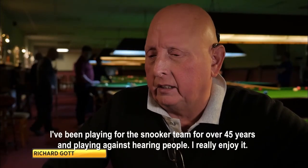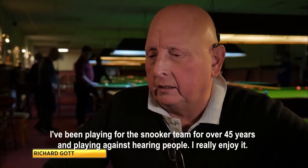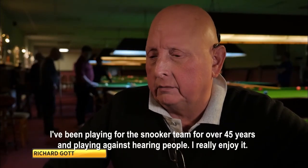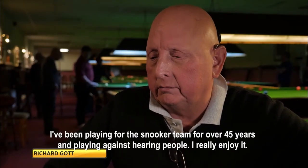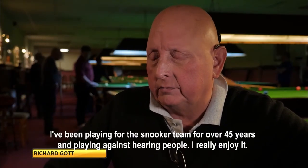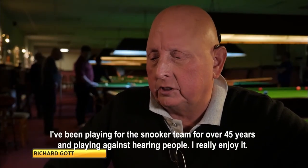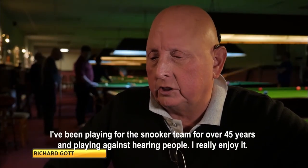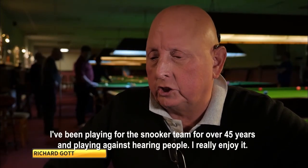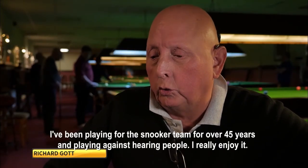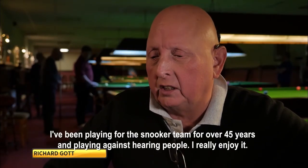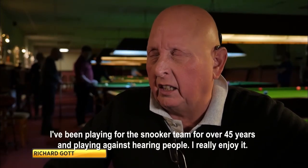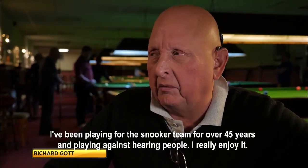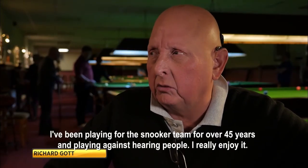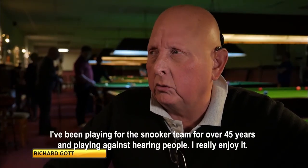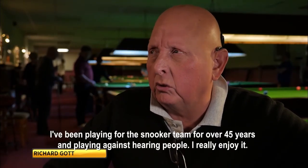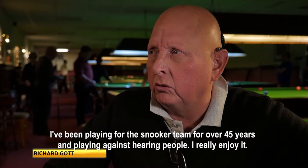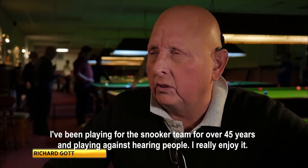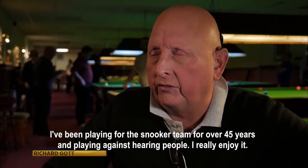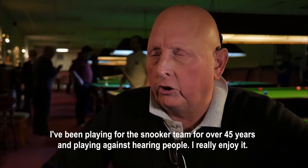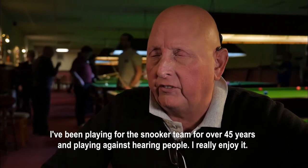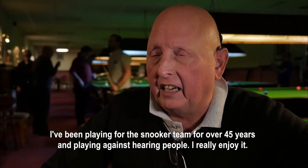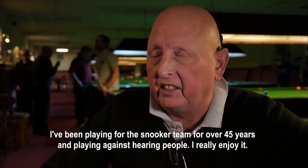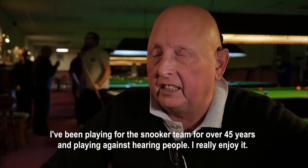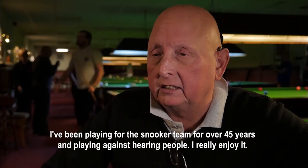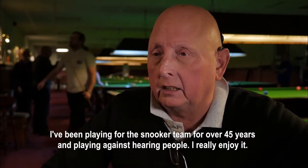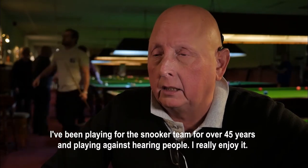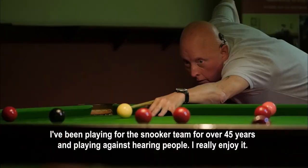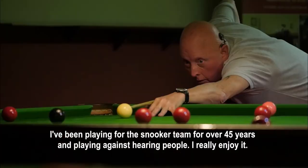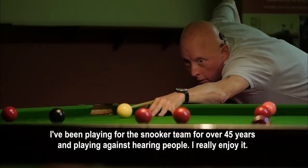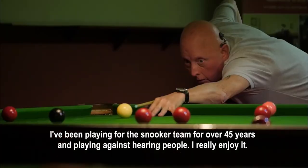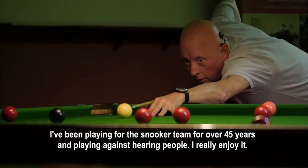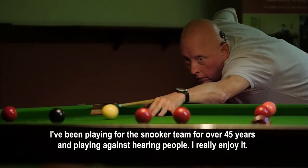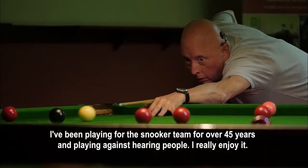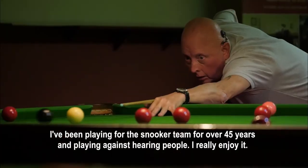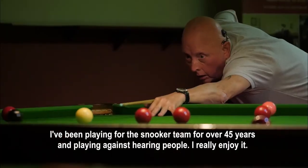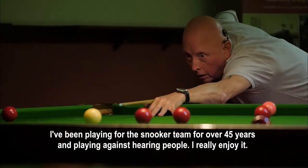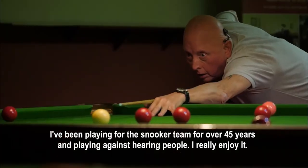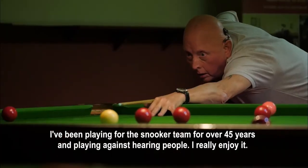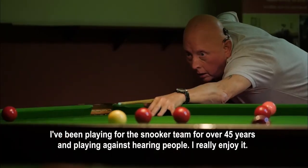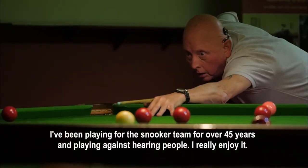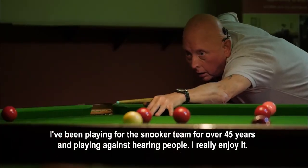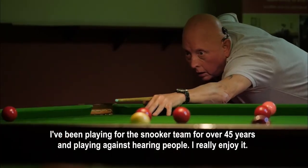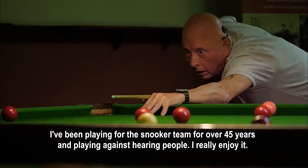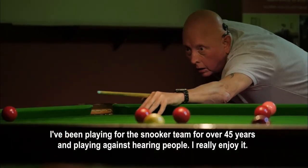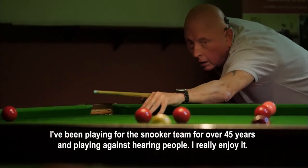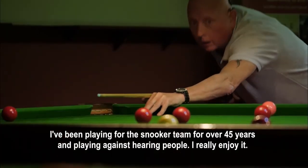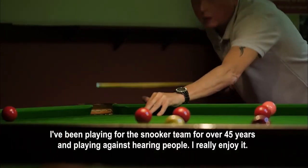snooker team for over 45 years and playing against the hearing people. I really enjoy it.